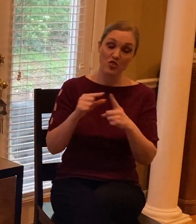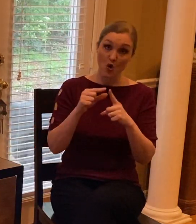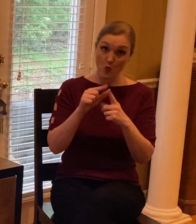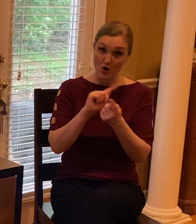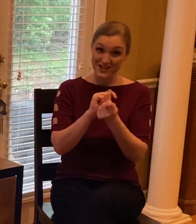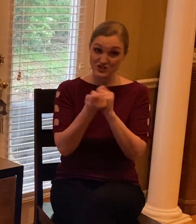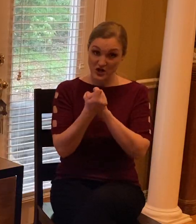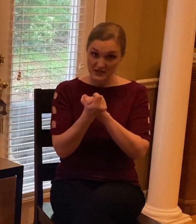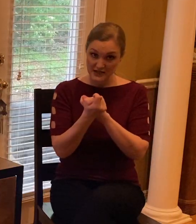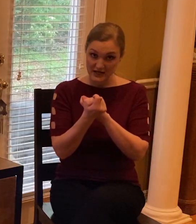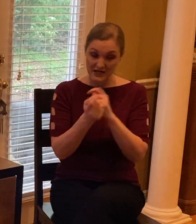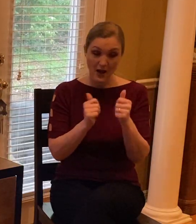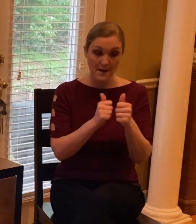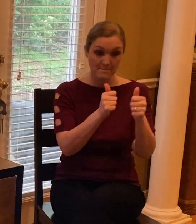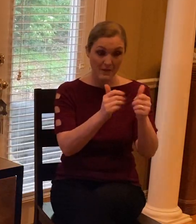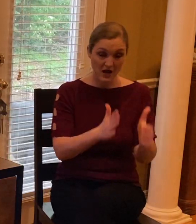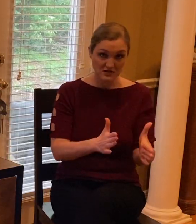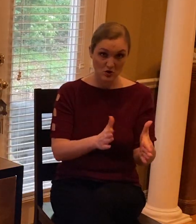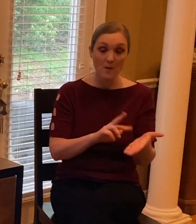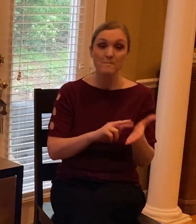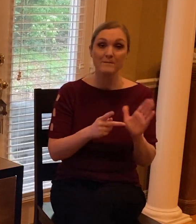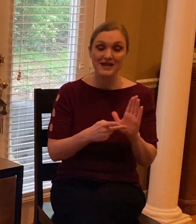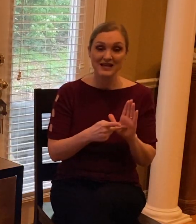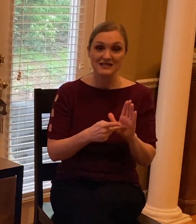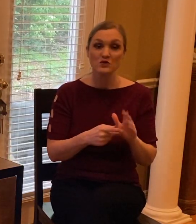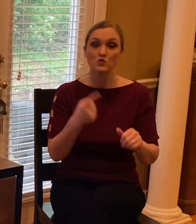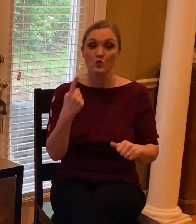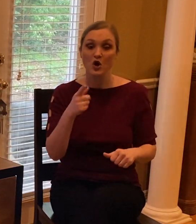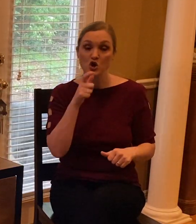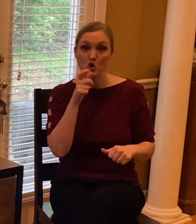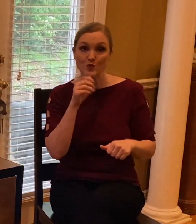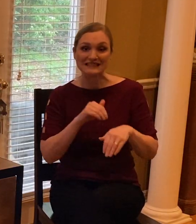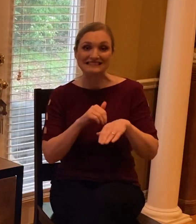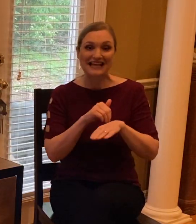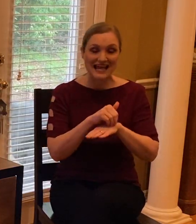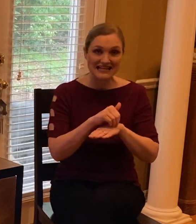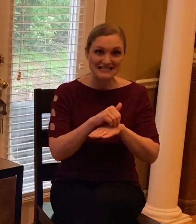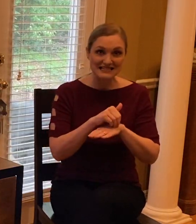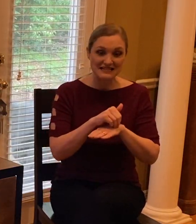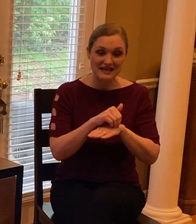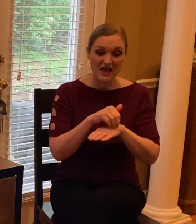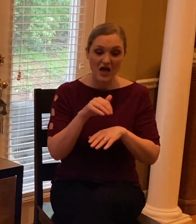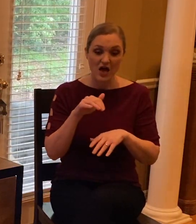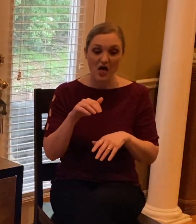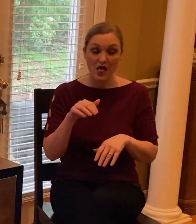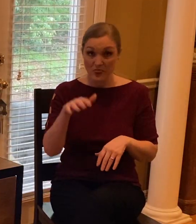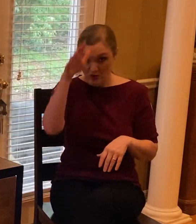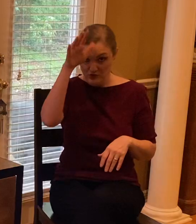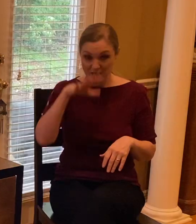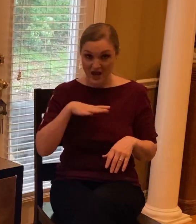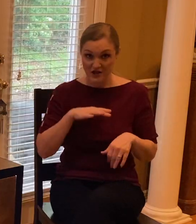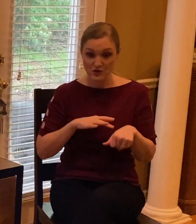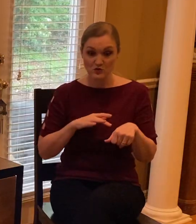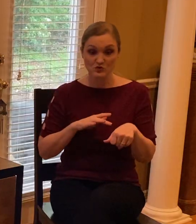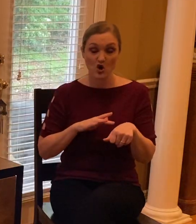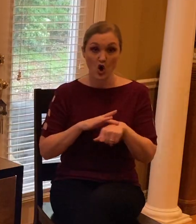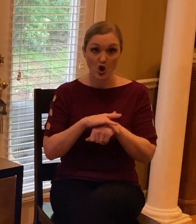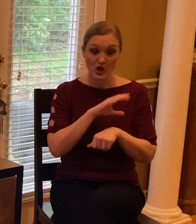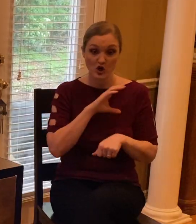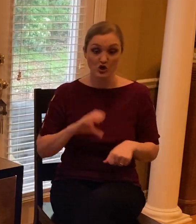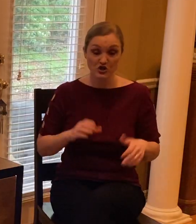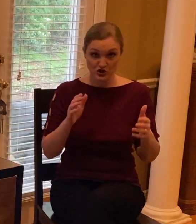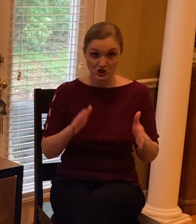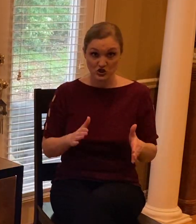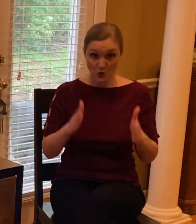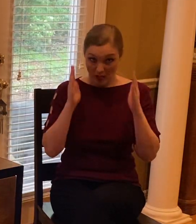translated apostle just literally means that it was one who was sent. And these men that these early Christians were listening